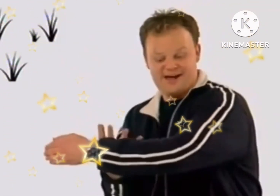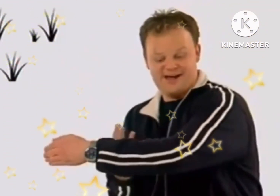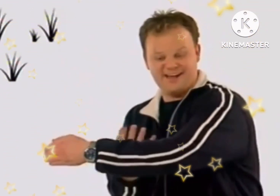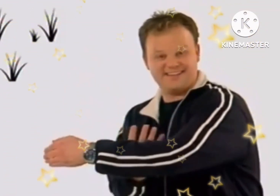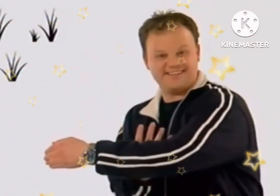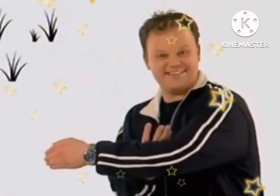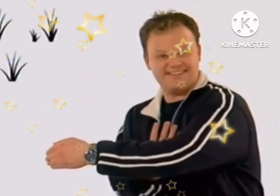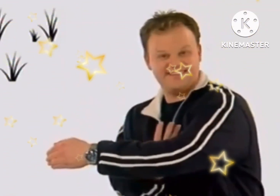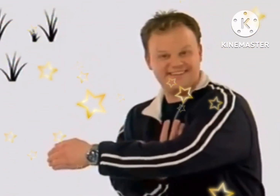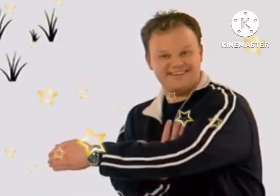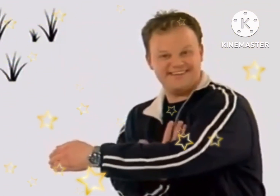Grass.